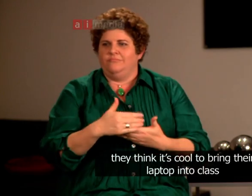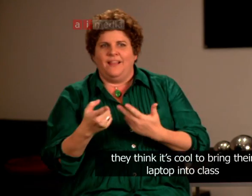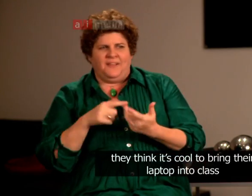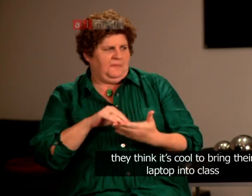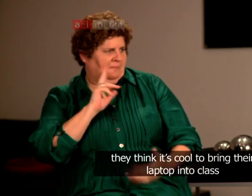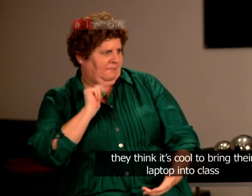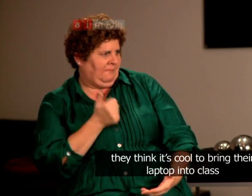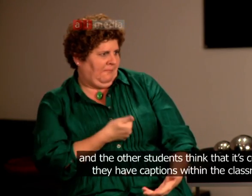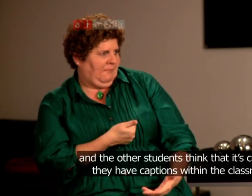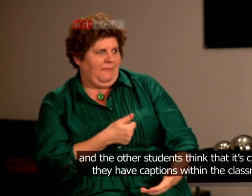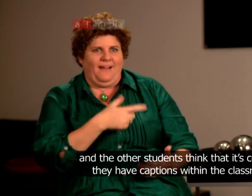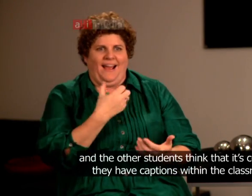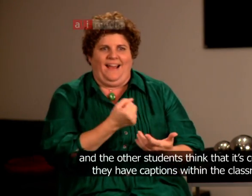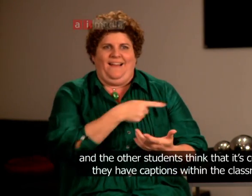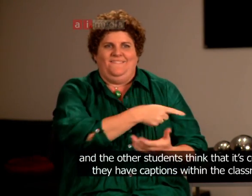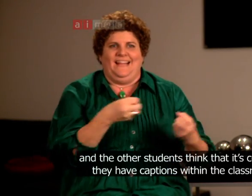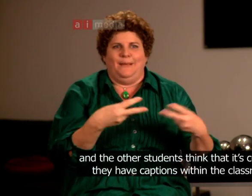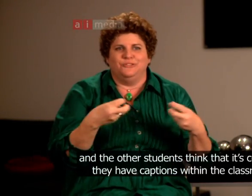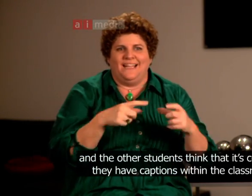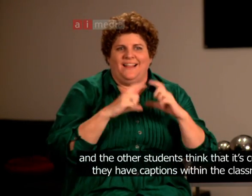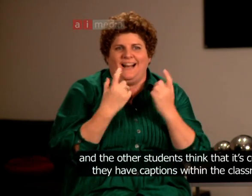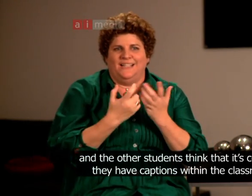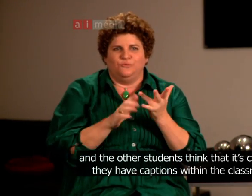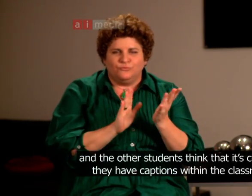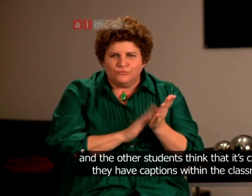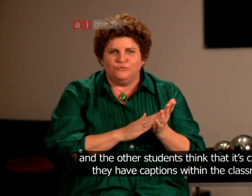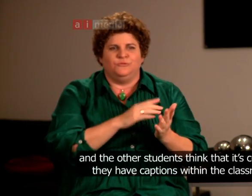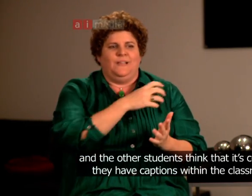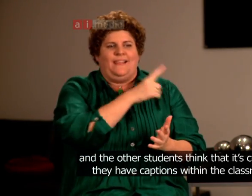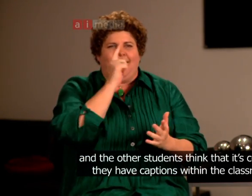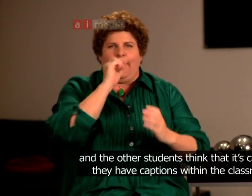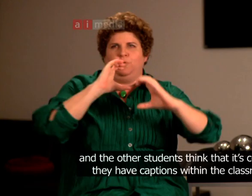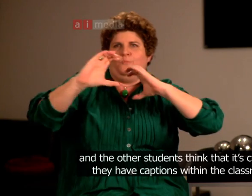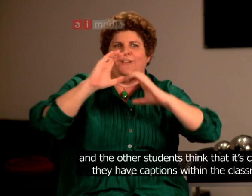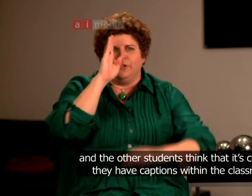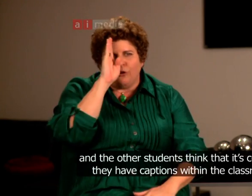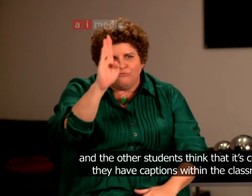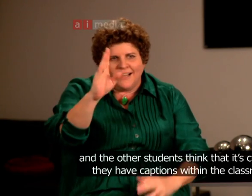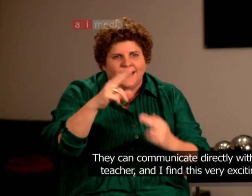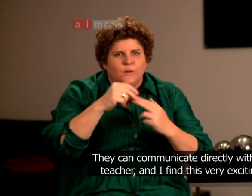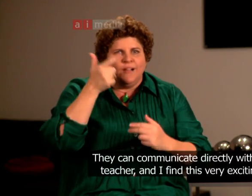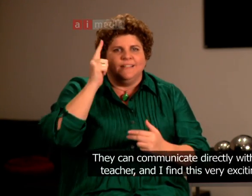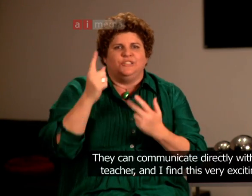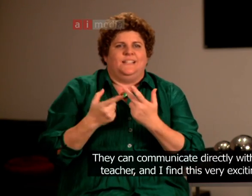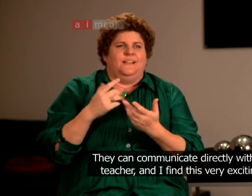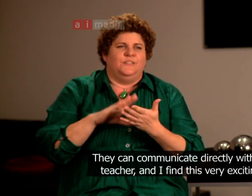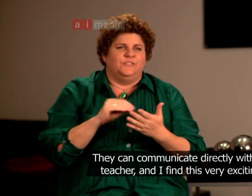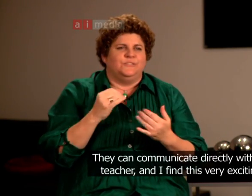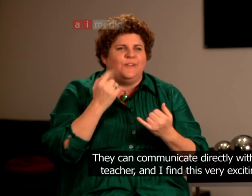laptop into class and the other students think that it's cool that they have captions within the classroom. They can communicate directly with the